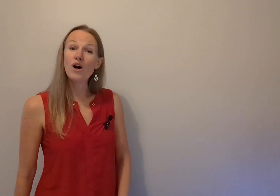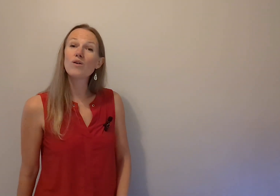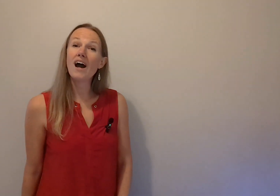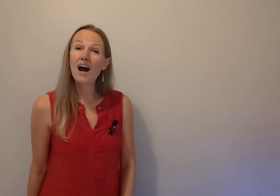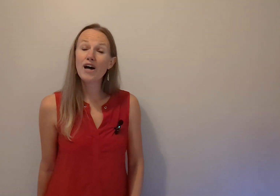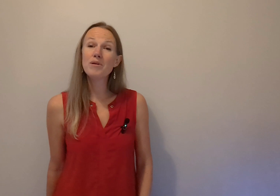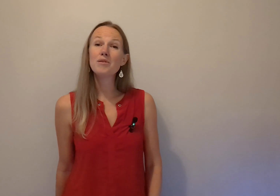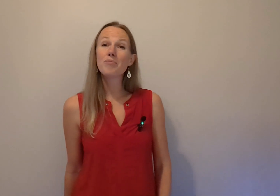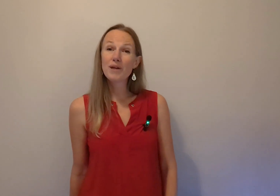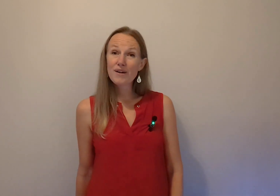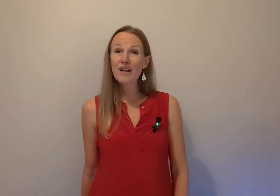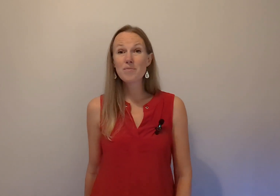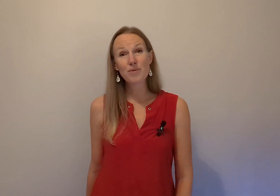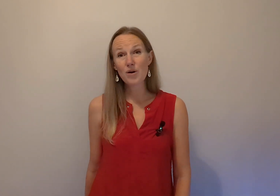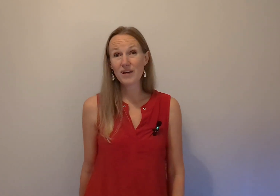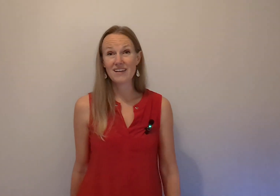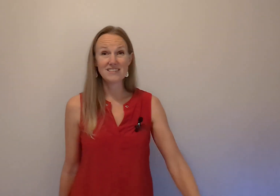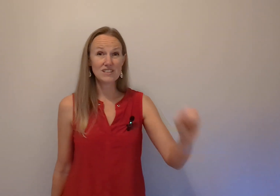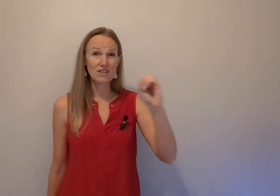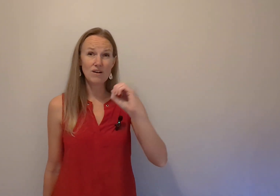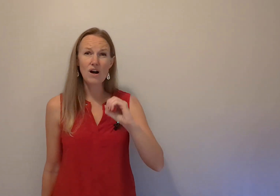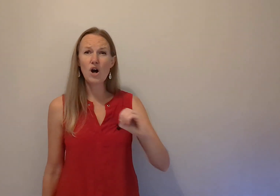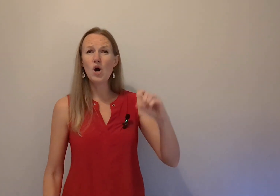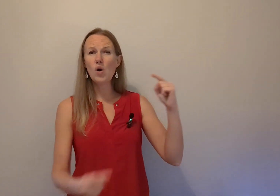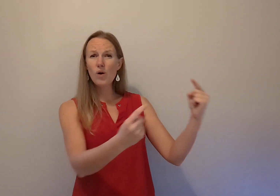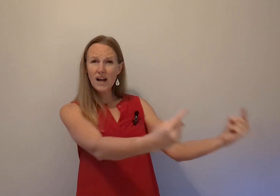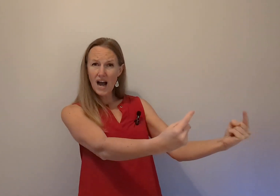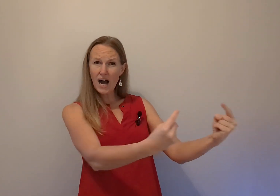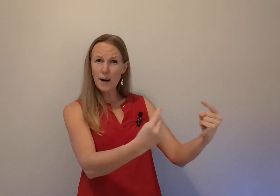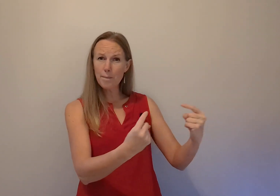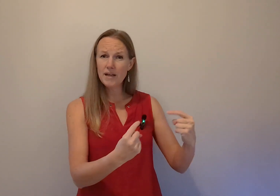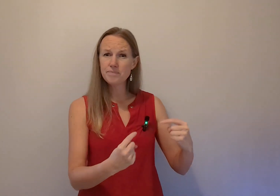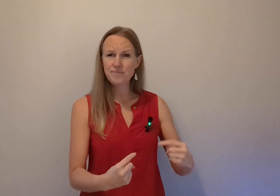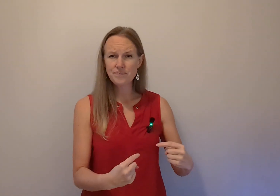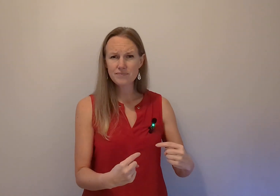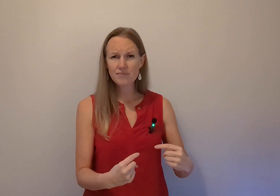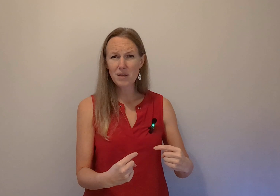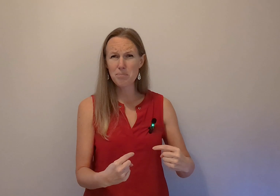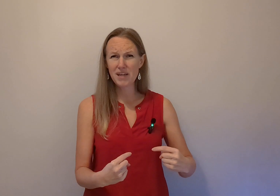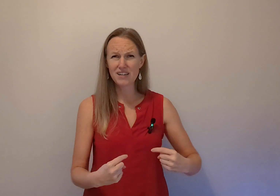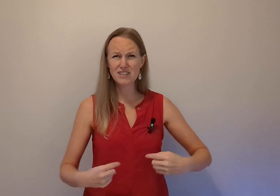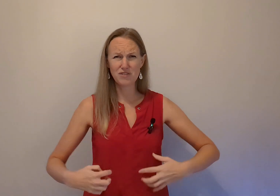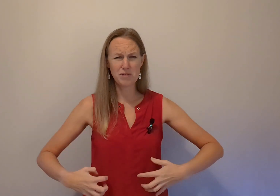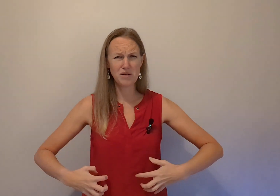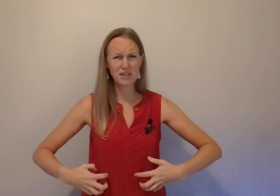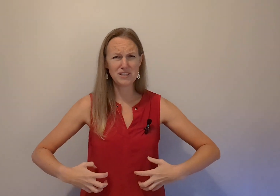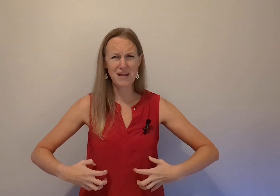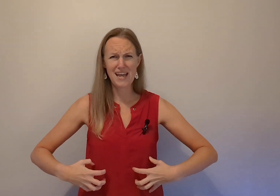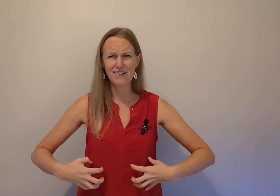oh, come bitter and broken. So, oh, come bitter. So for bitter, we're going to do angry.